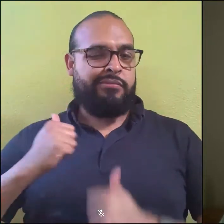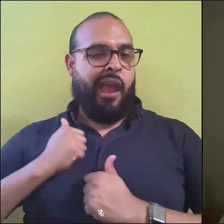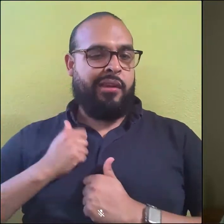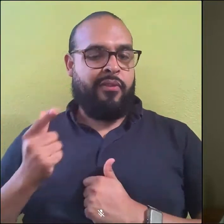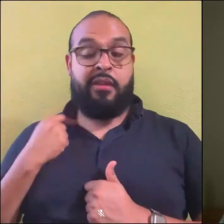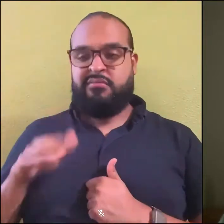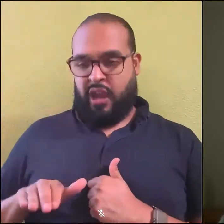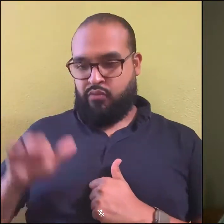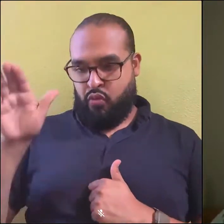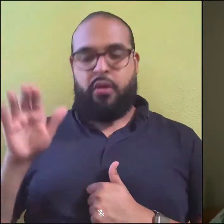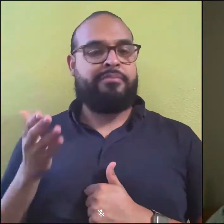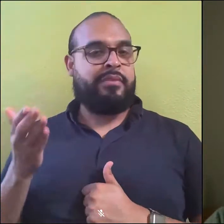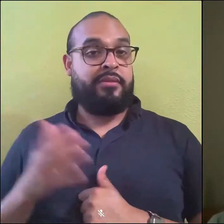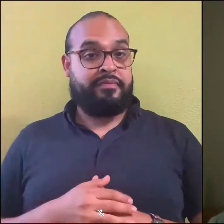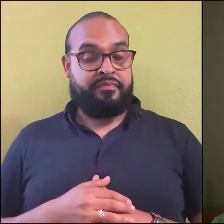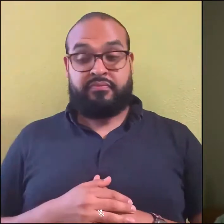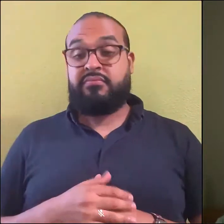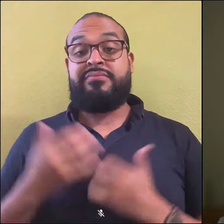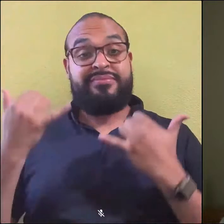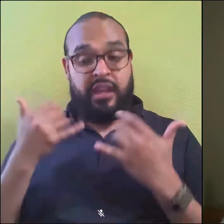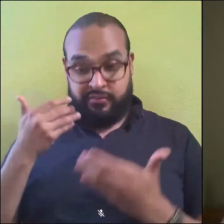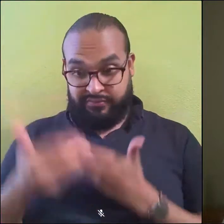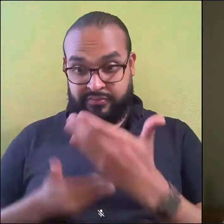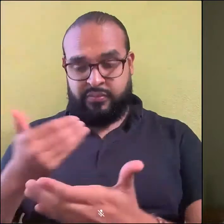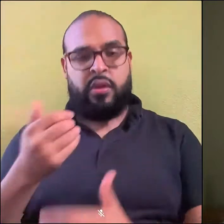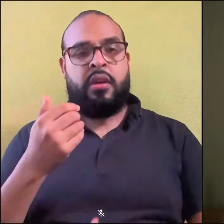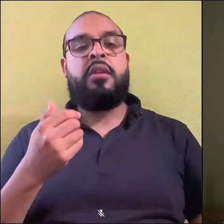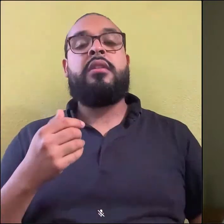few months, I'm here and I'm speaking to all of you.